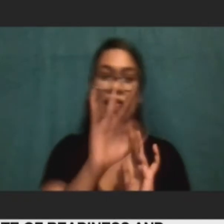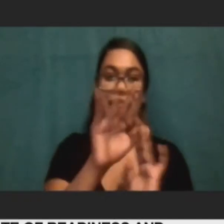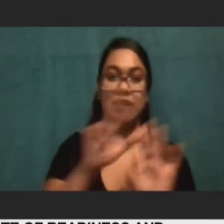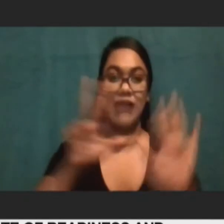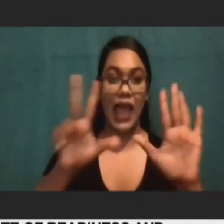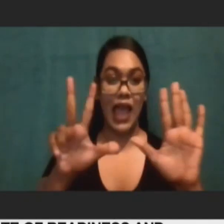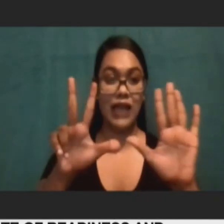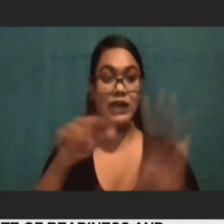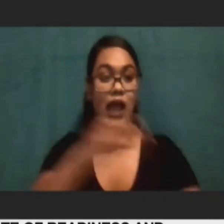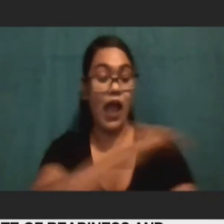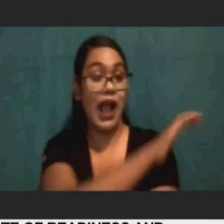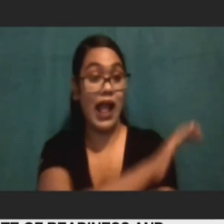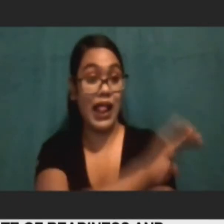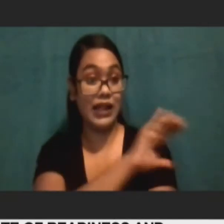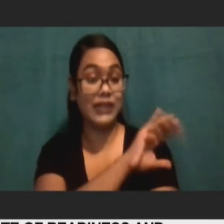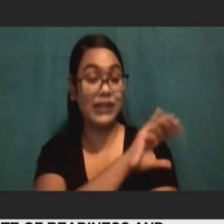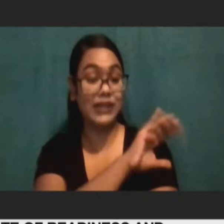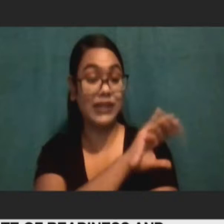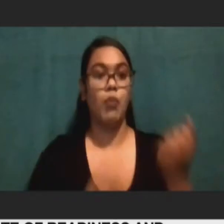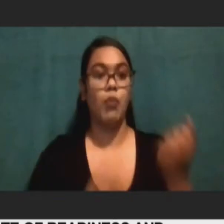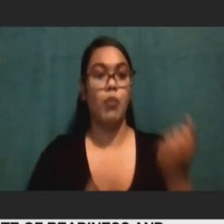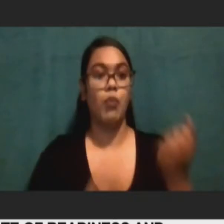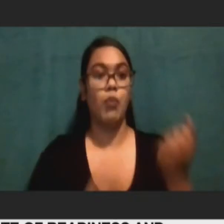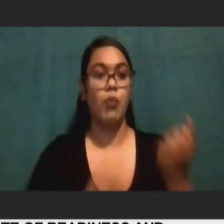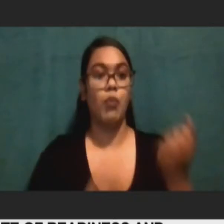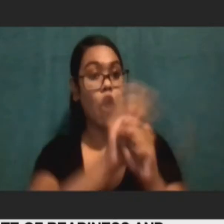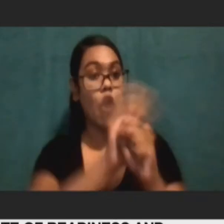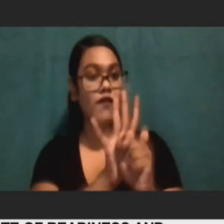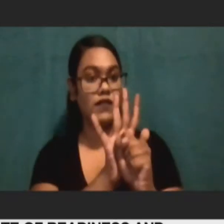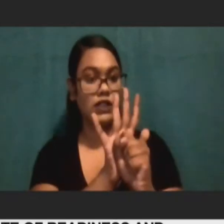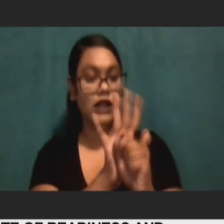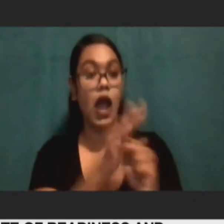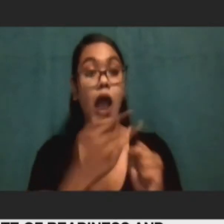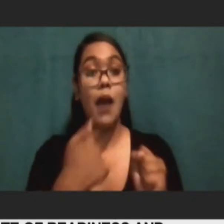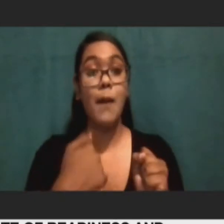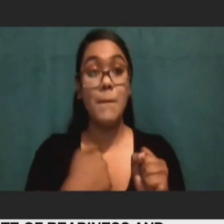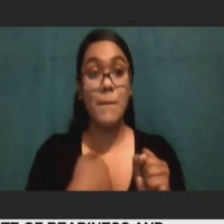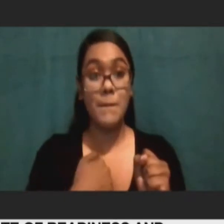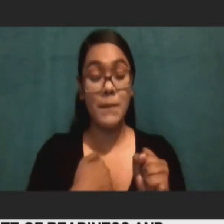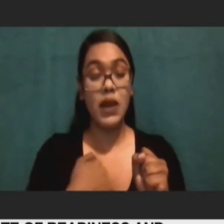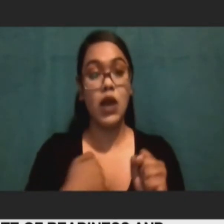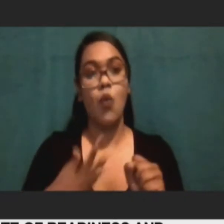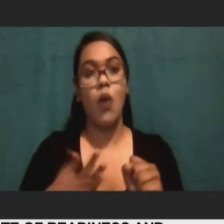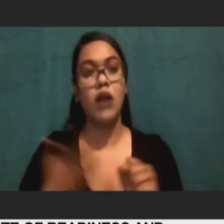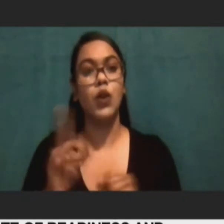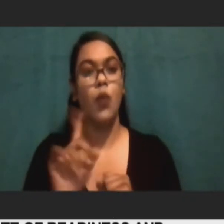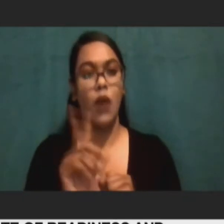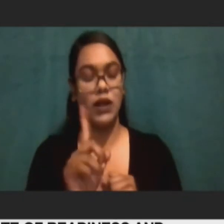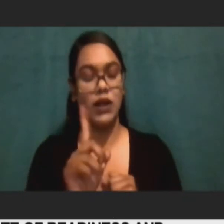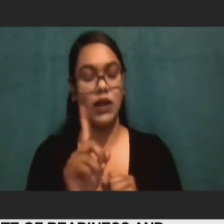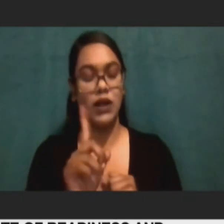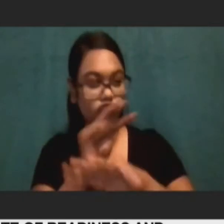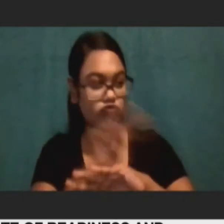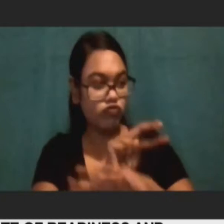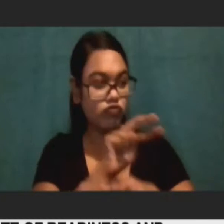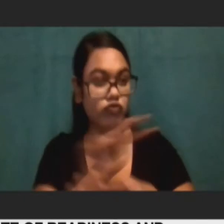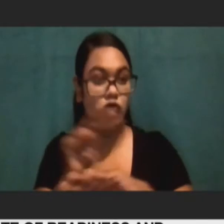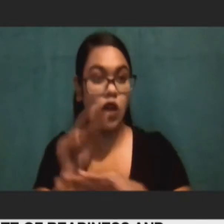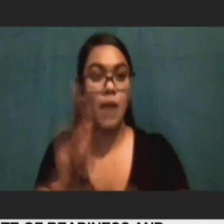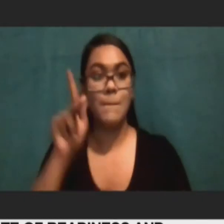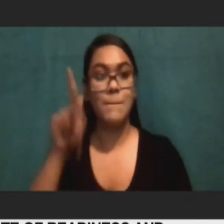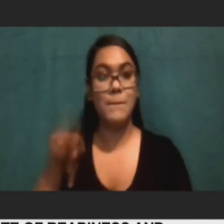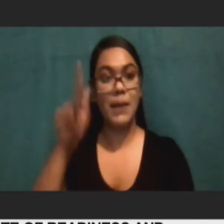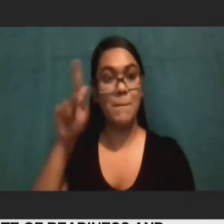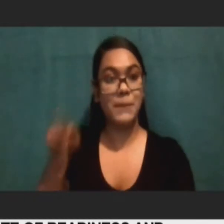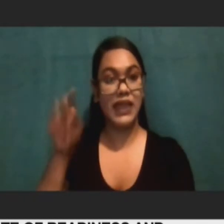the decline of the third wave is to constantly monitor our PPE that we do with supply chain,